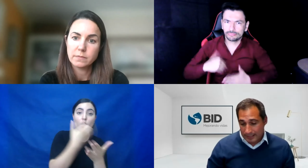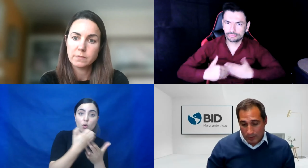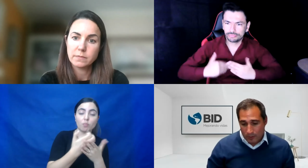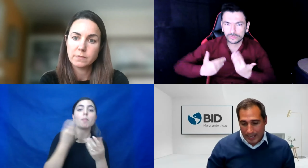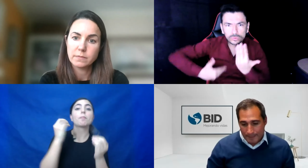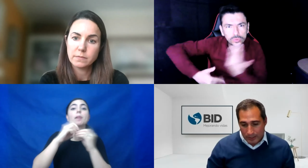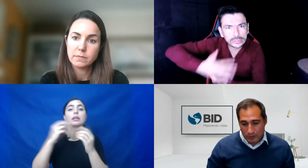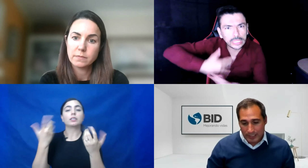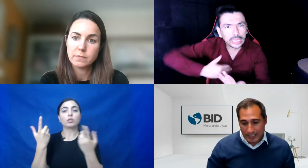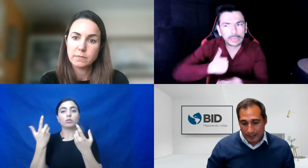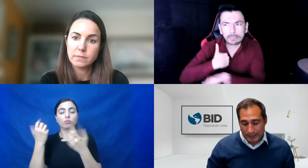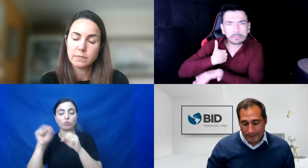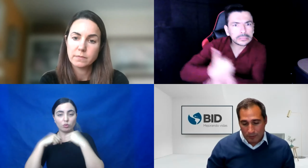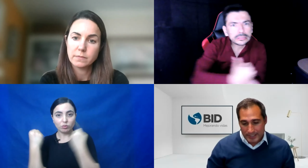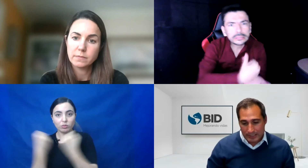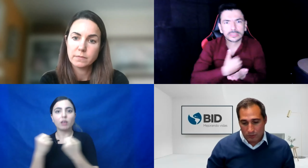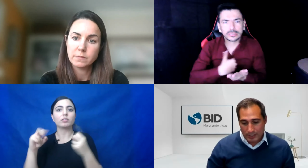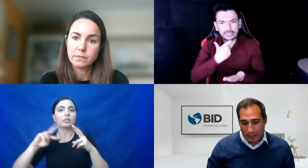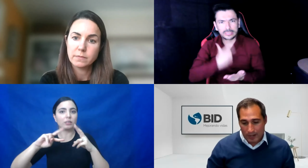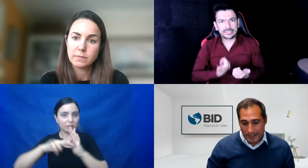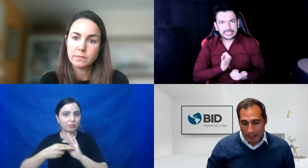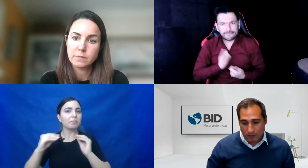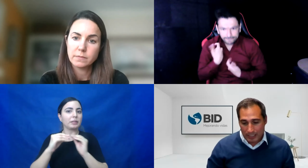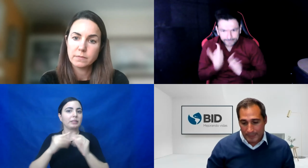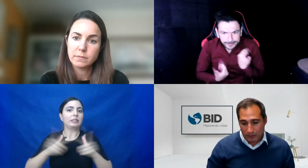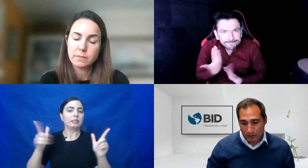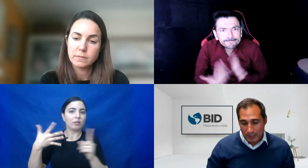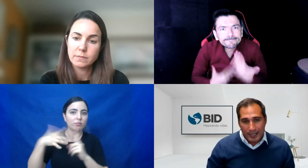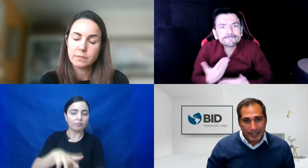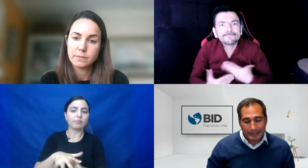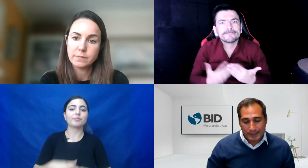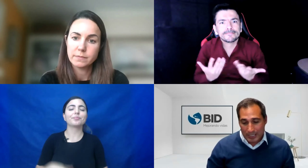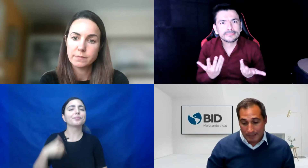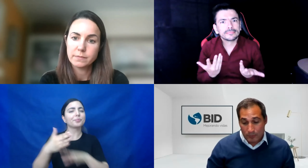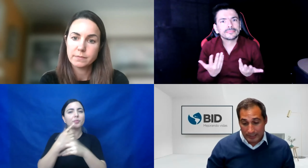the rest of the community. So as